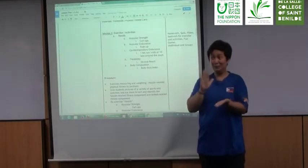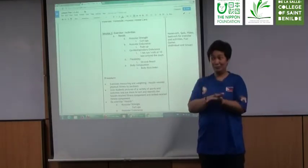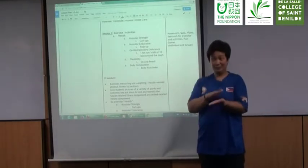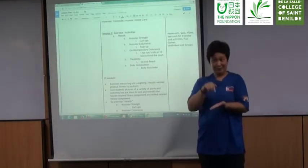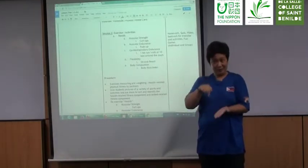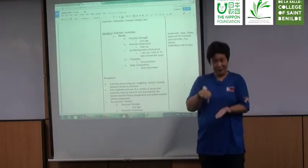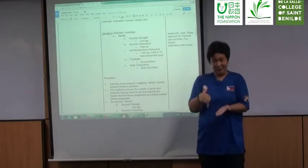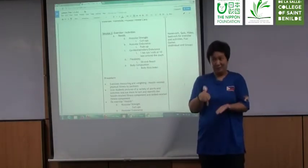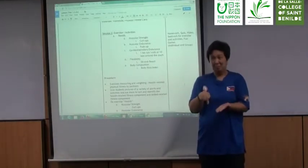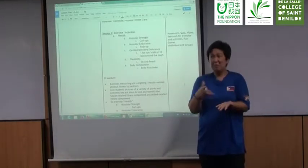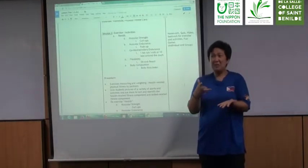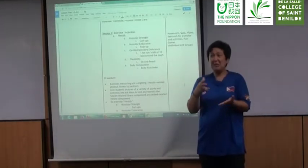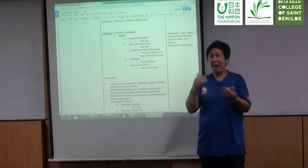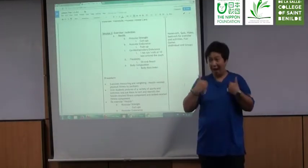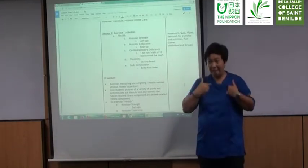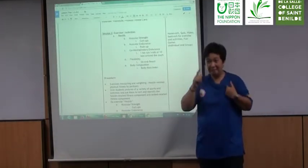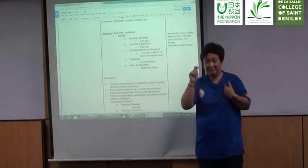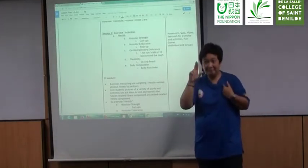Learning activities